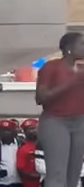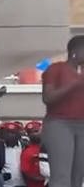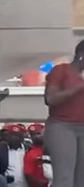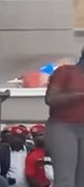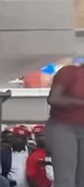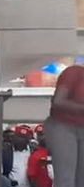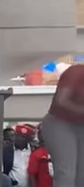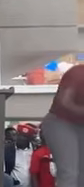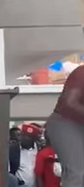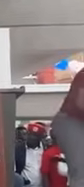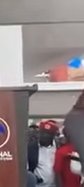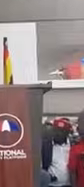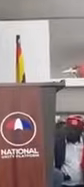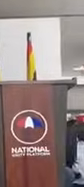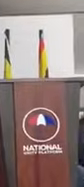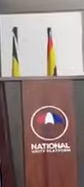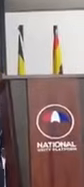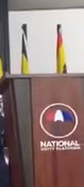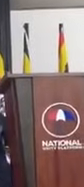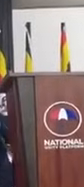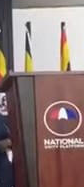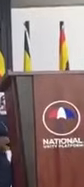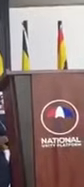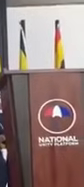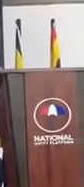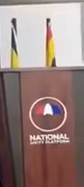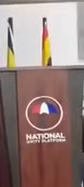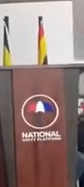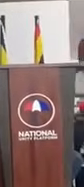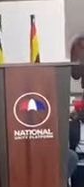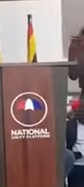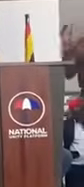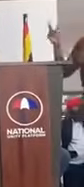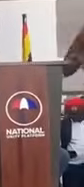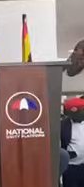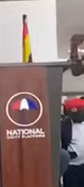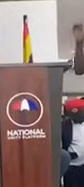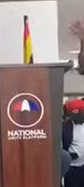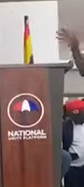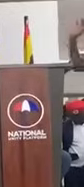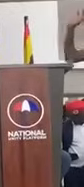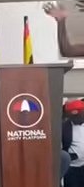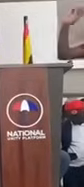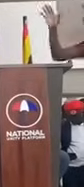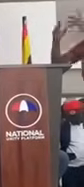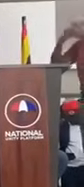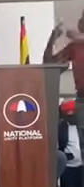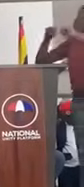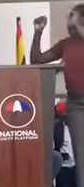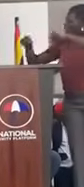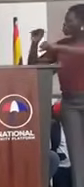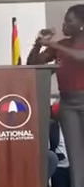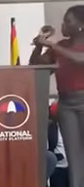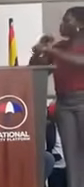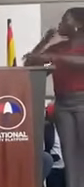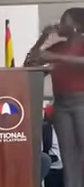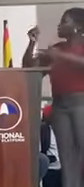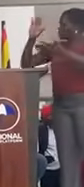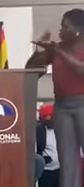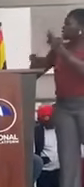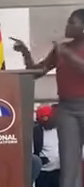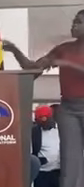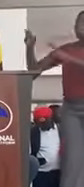He indeed deserved this standing ovation. You deserved it. Who would have done it better than